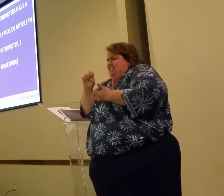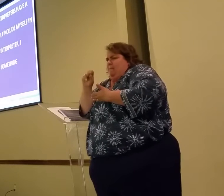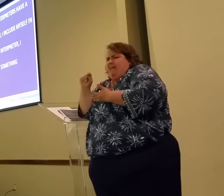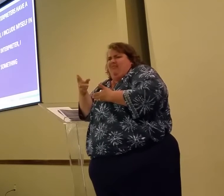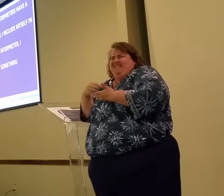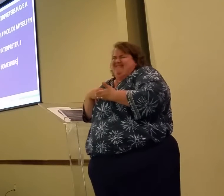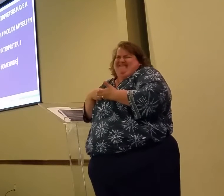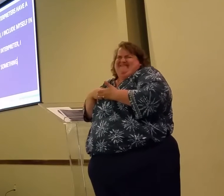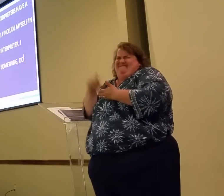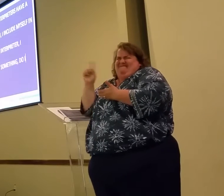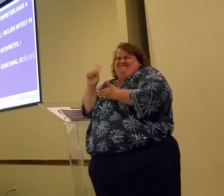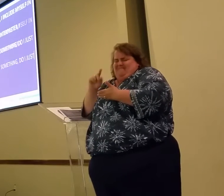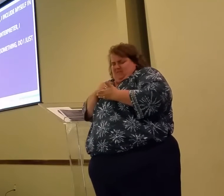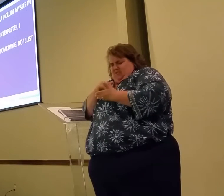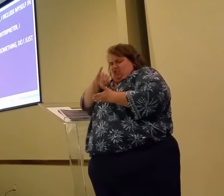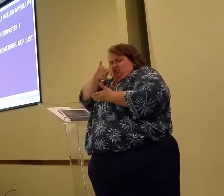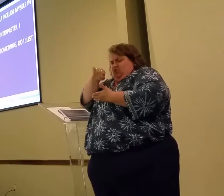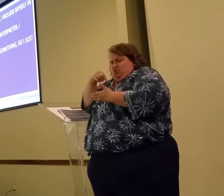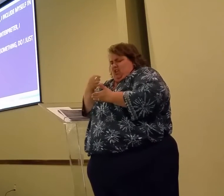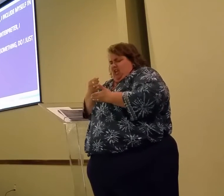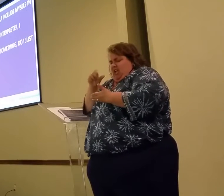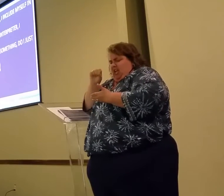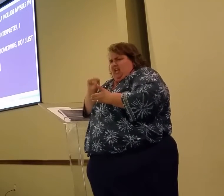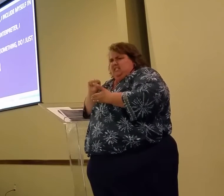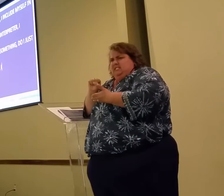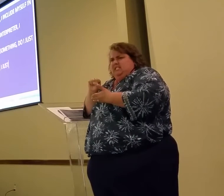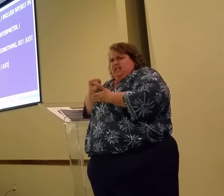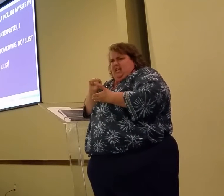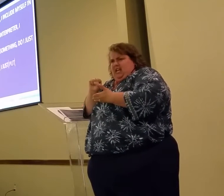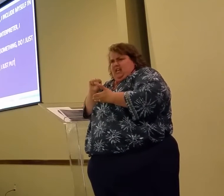Do I just say John Smith? No, I just put JS.